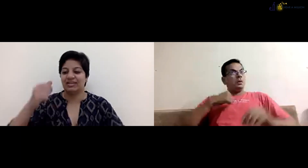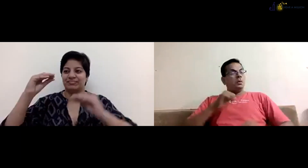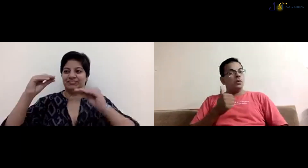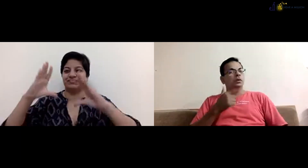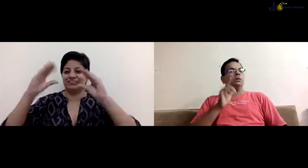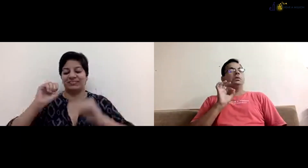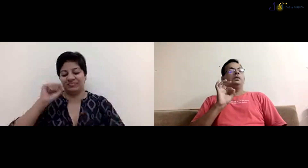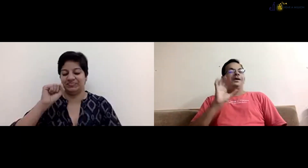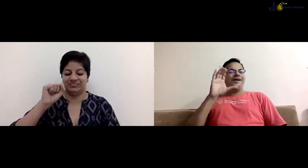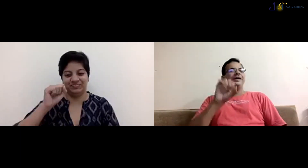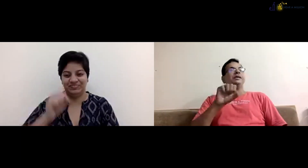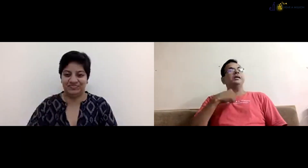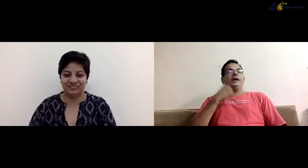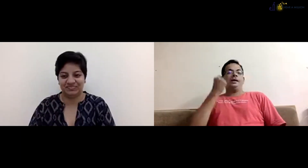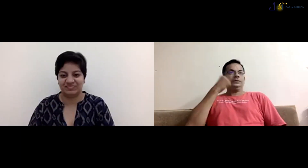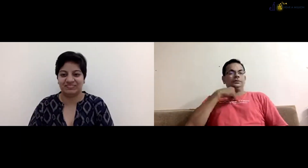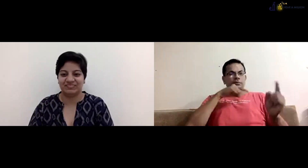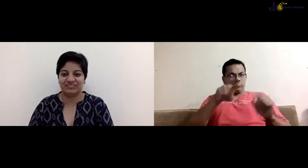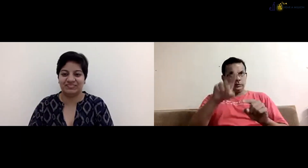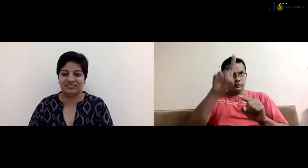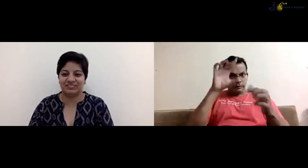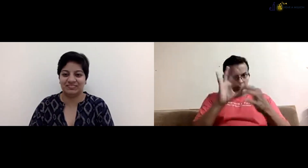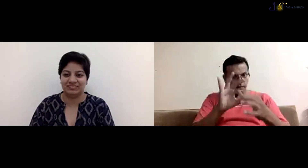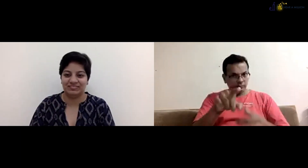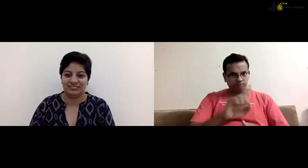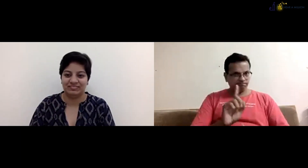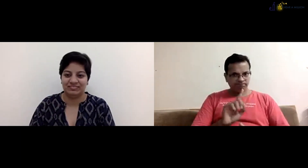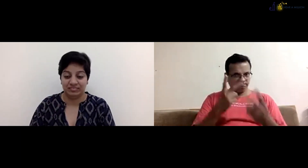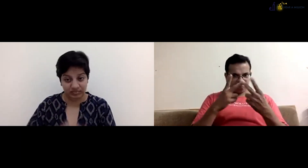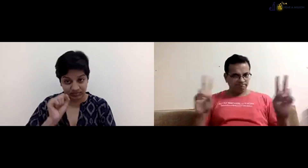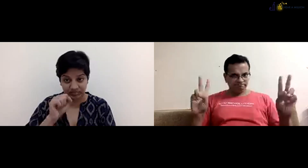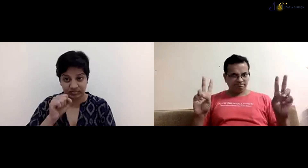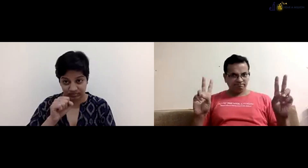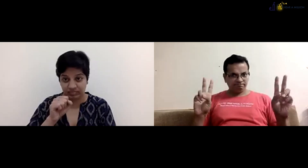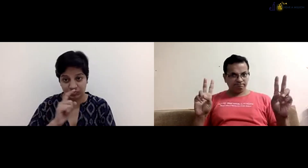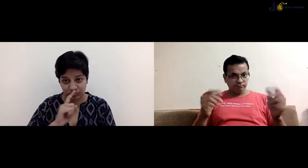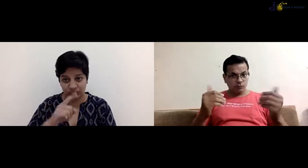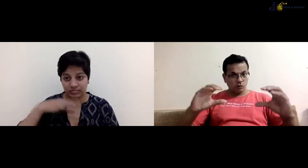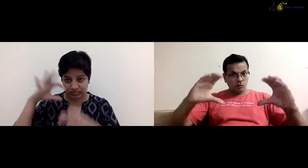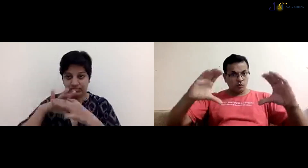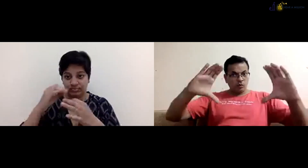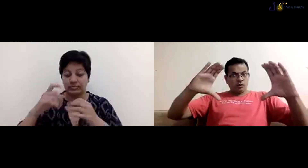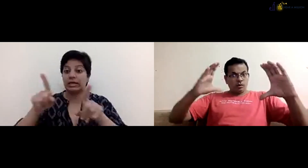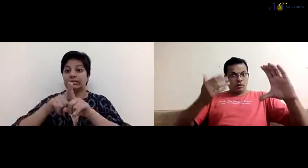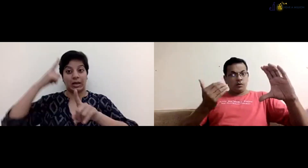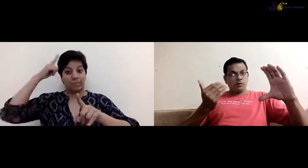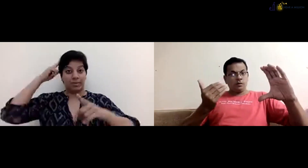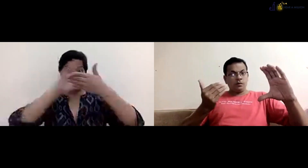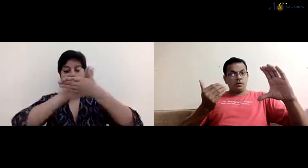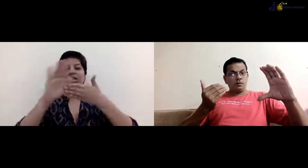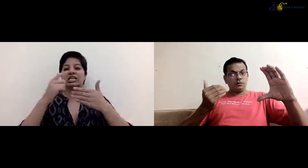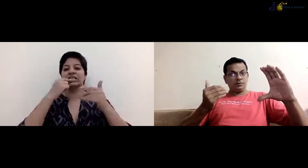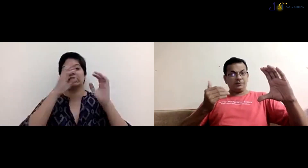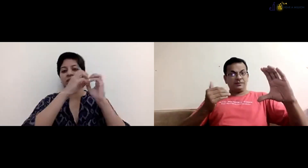Usher syndrome people who have the deaf people who have the Usher syndrome. I realized that thing. Okay, but I asked you, is it related to you